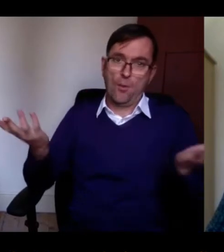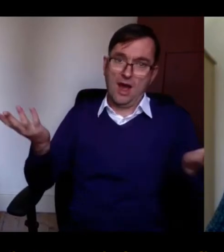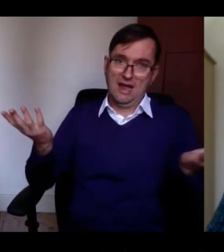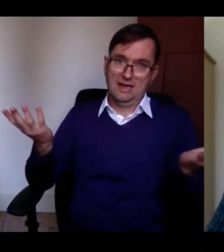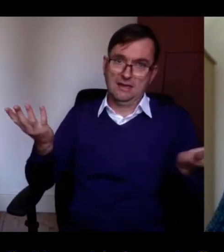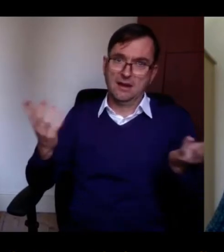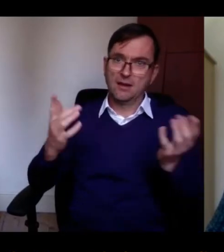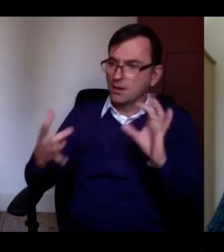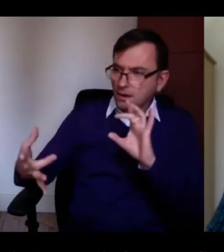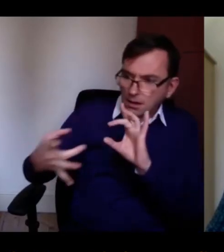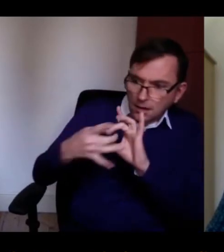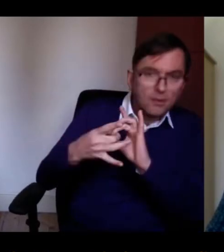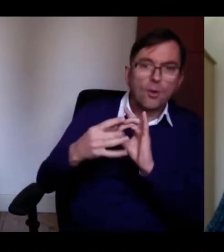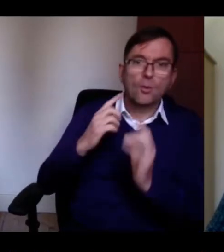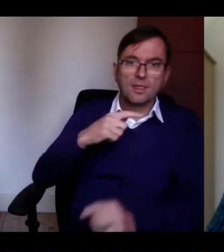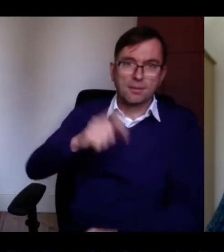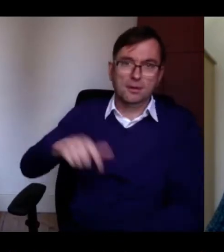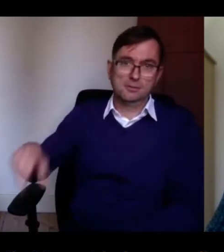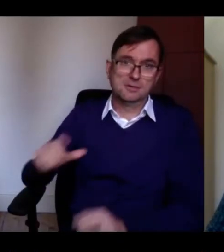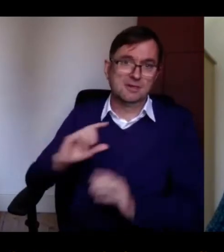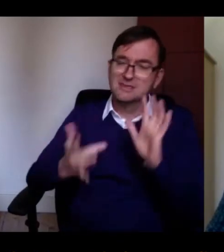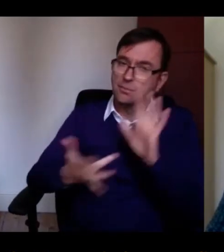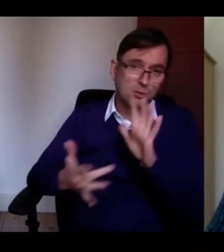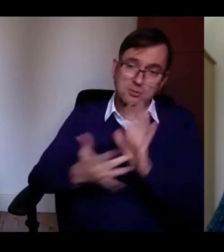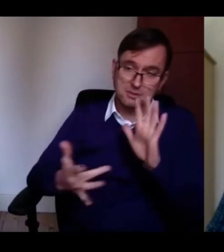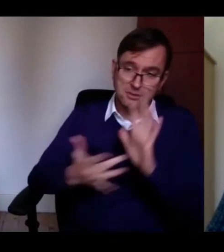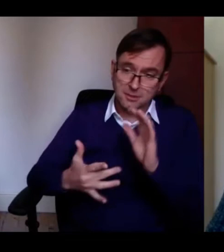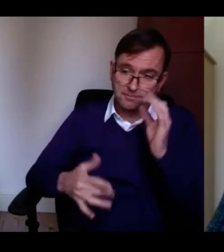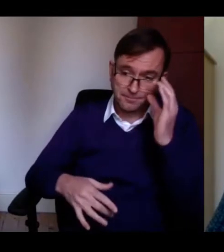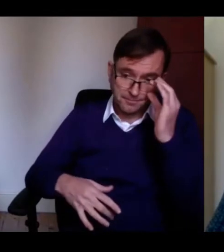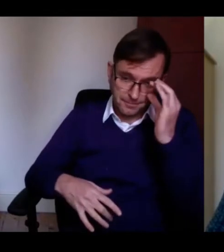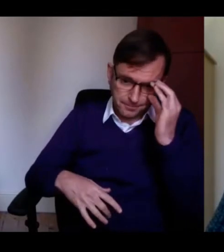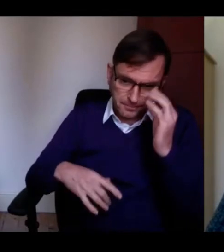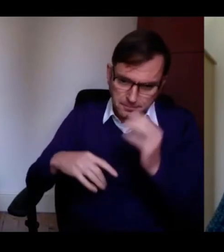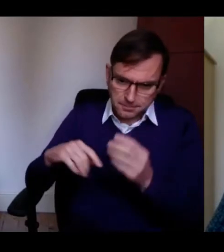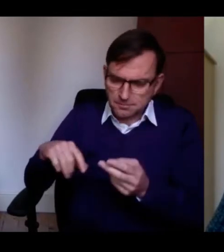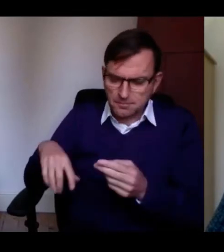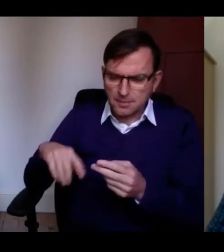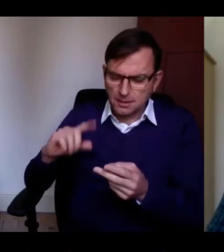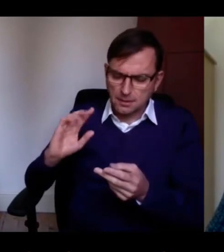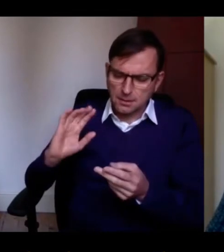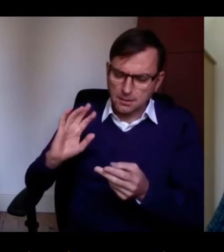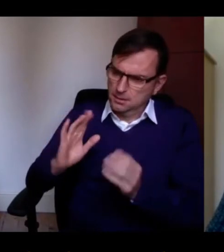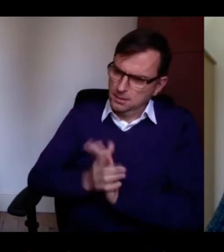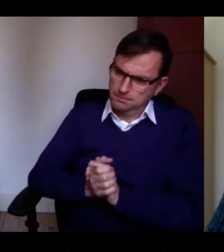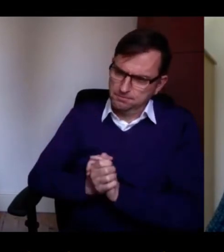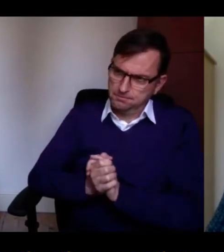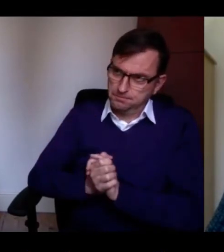want is for us to find a way to communicate with your deaf person that you meet, rather than